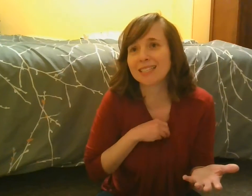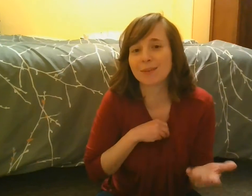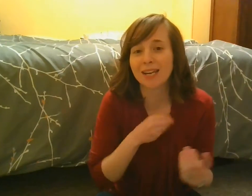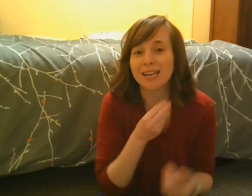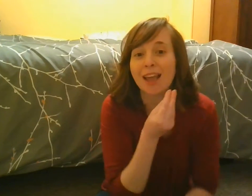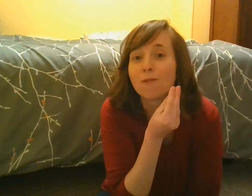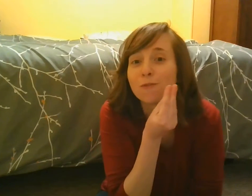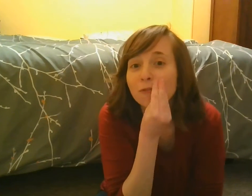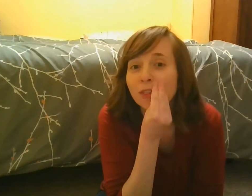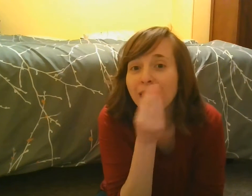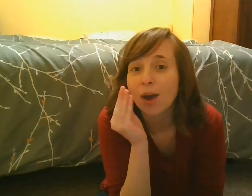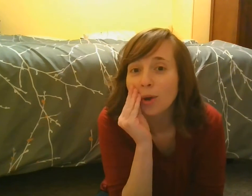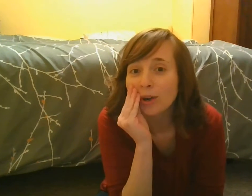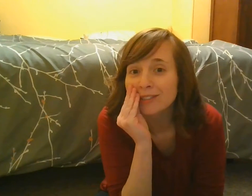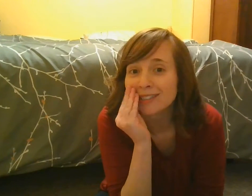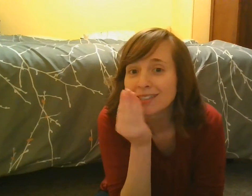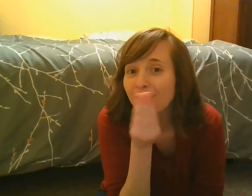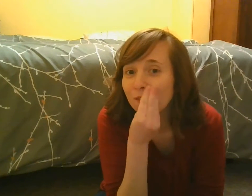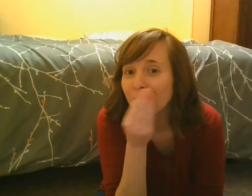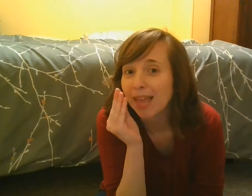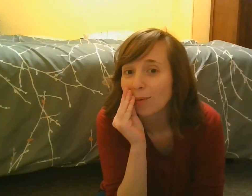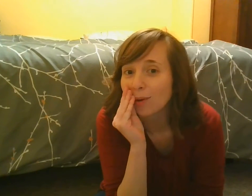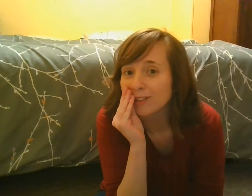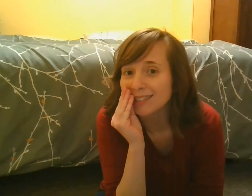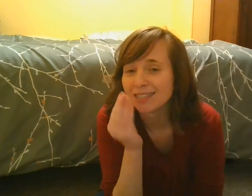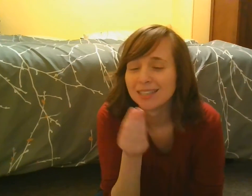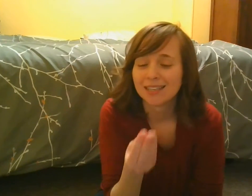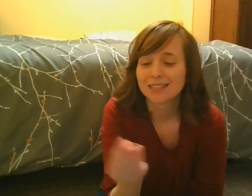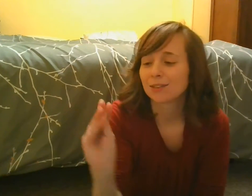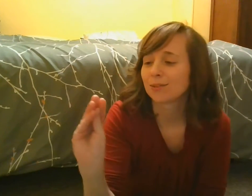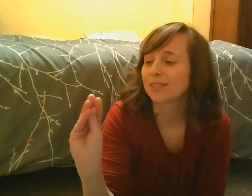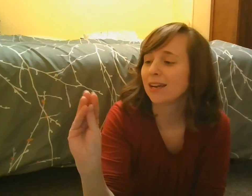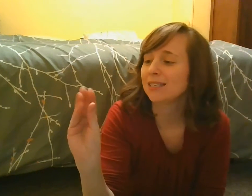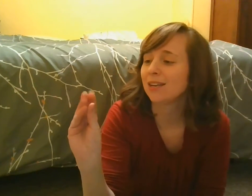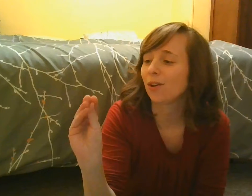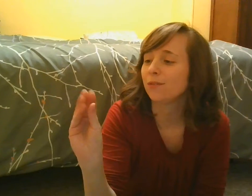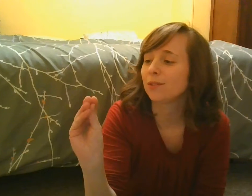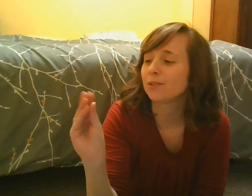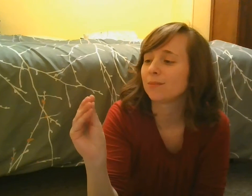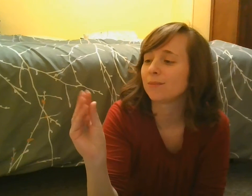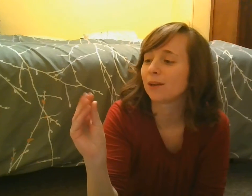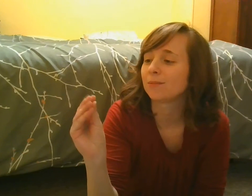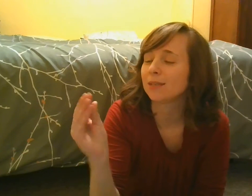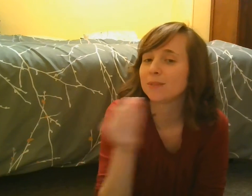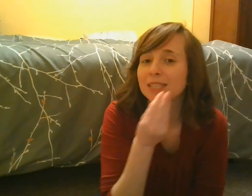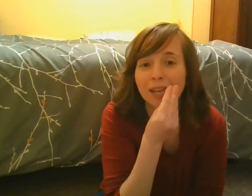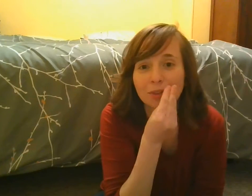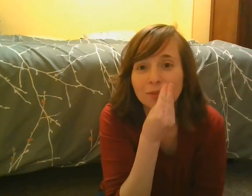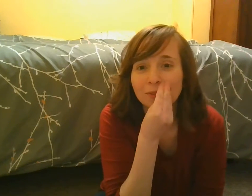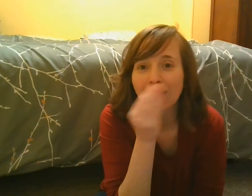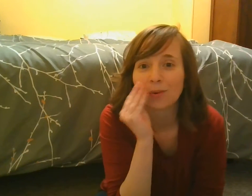accept any flowers? Flowers. So it's kind of taking all of your tips together,